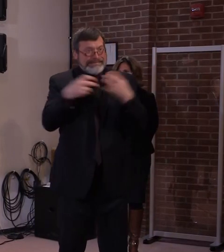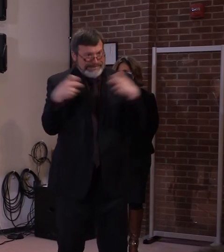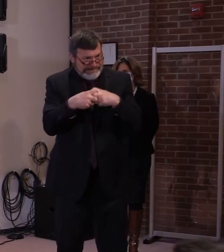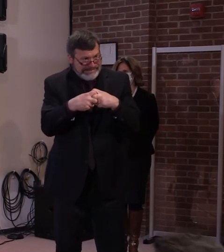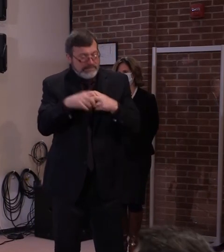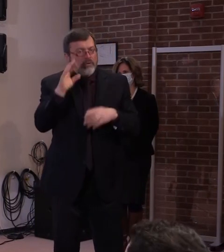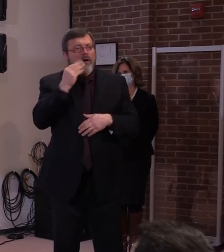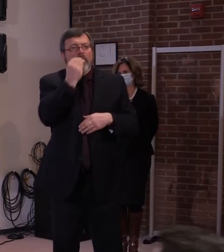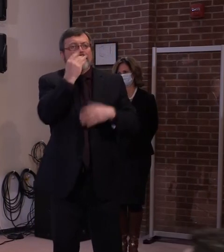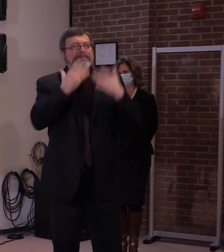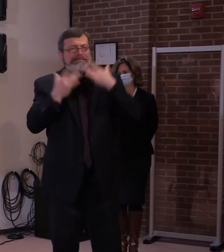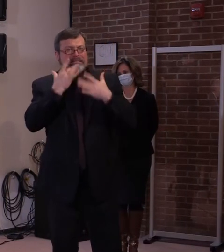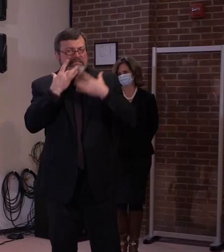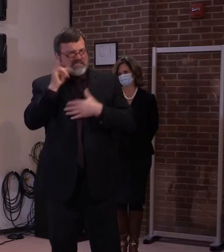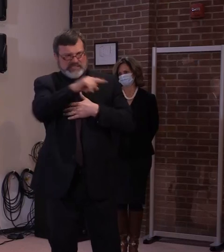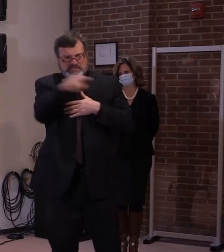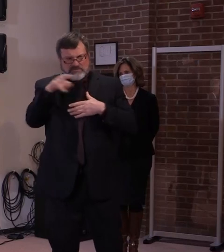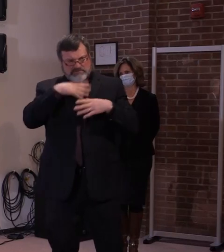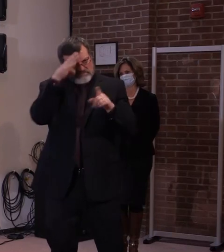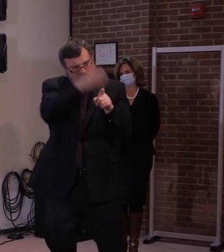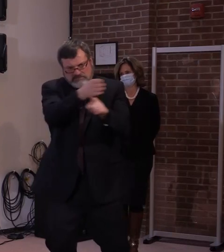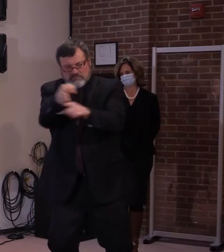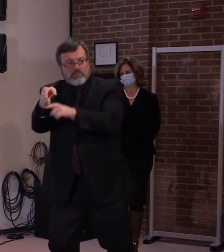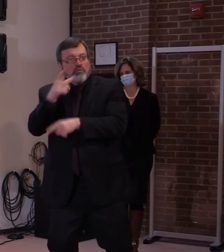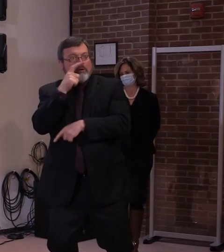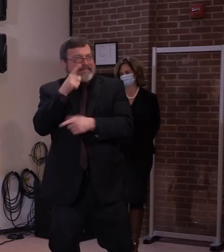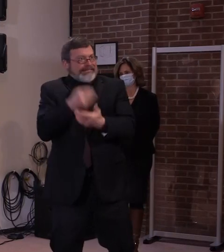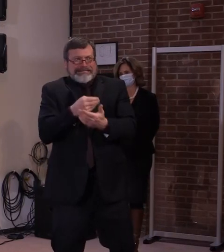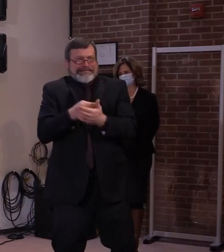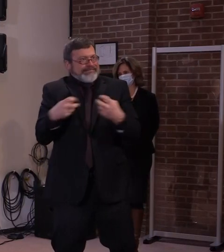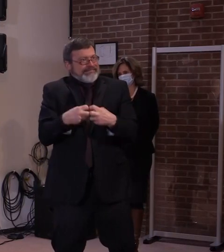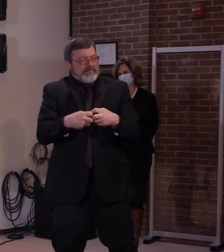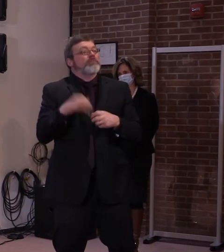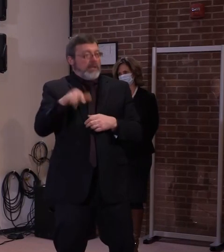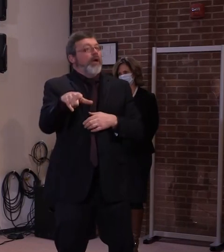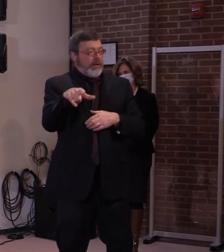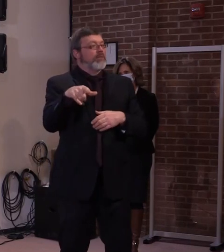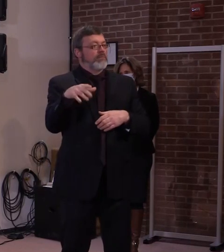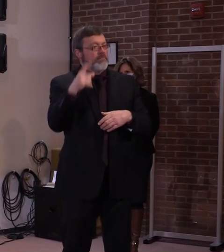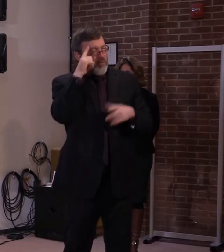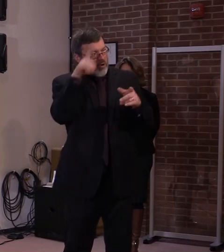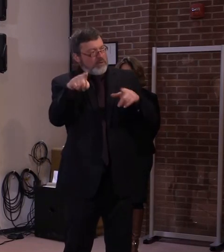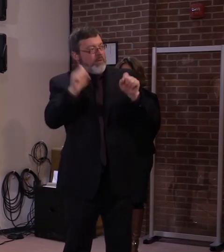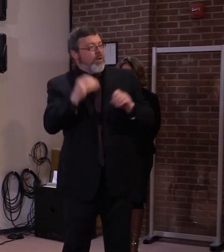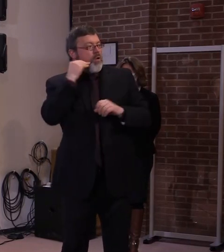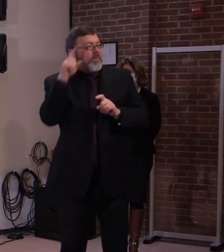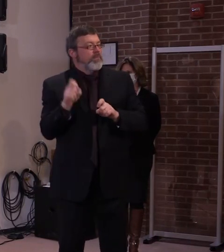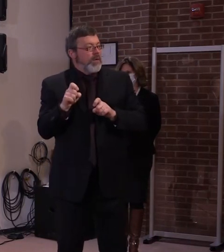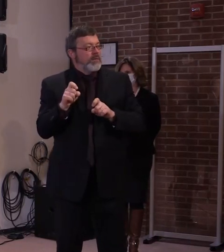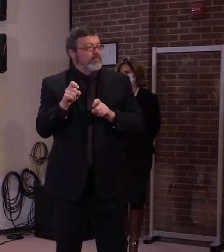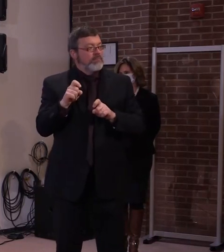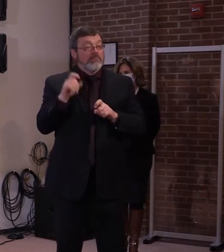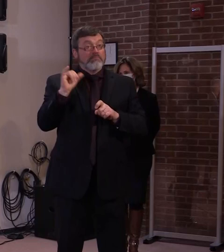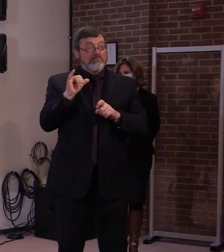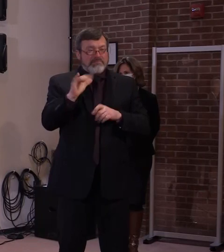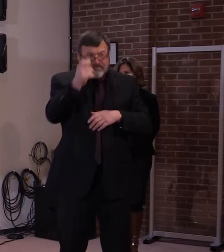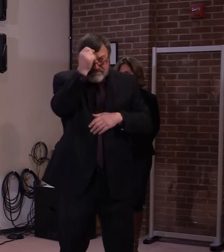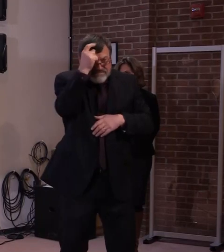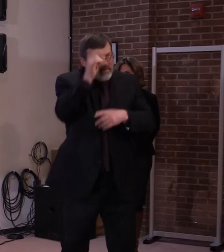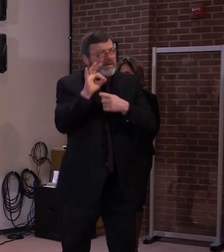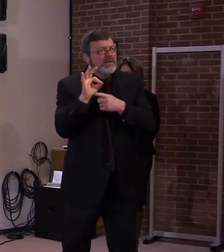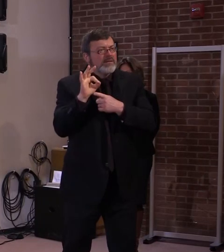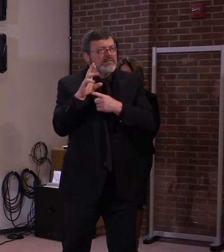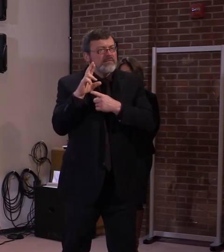Vermont, at state testing sites, testing is free to everyone. Testing is the only way to know if you